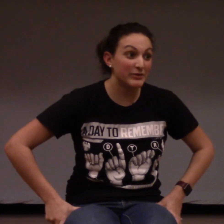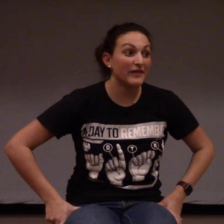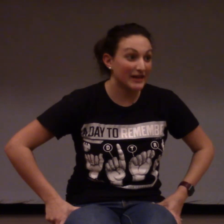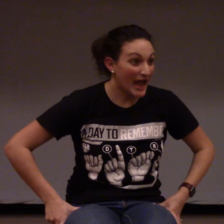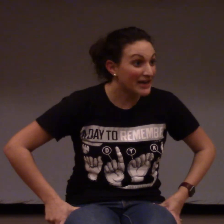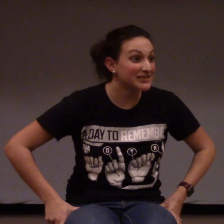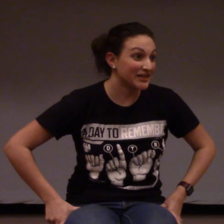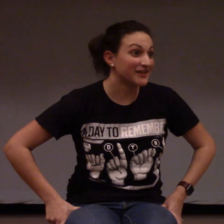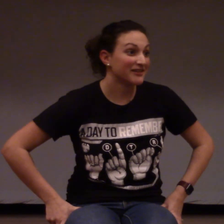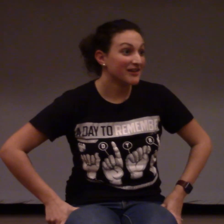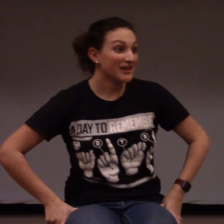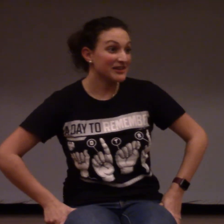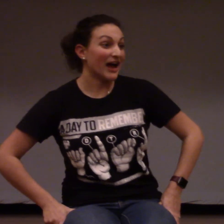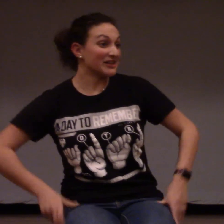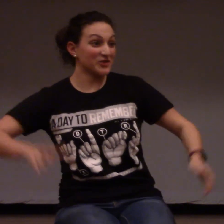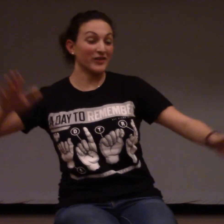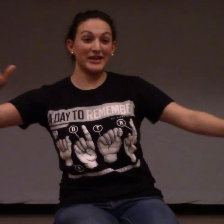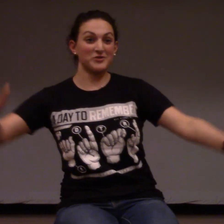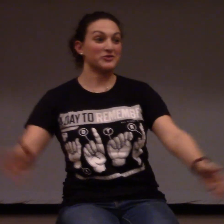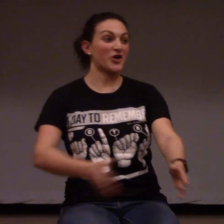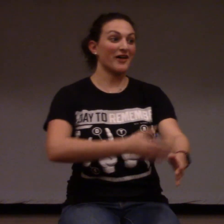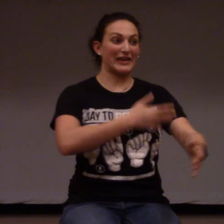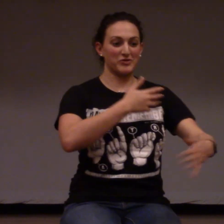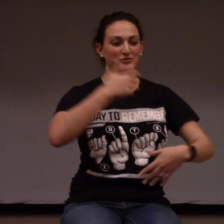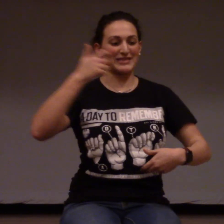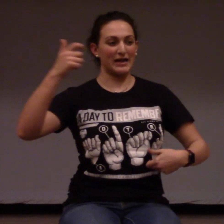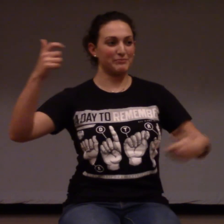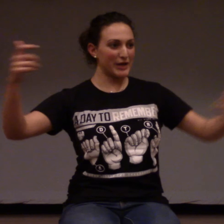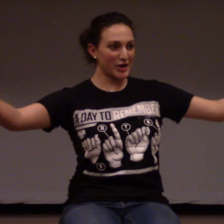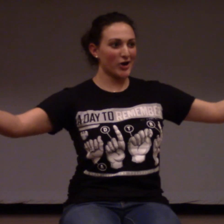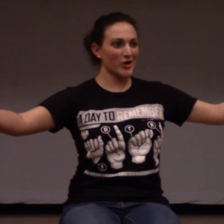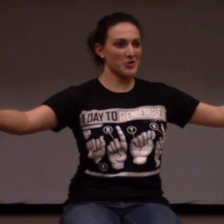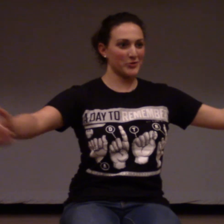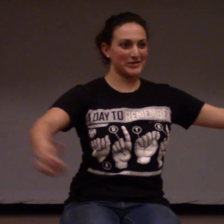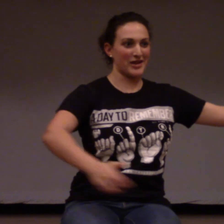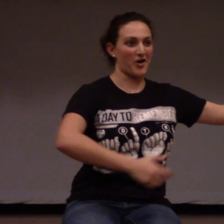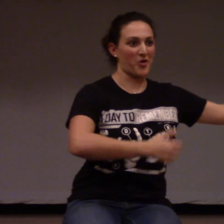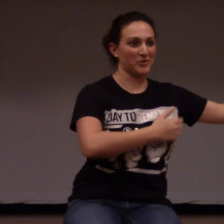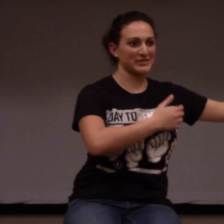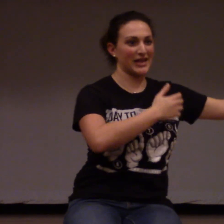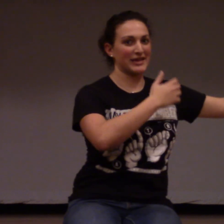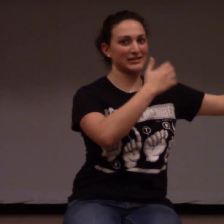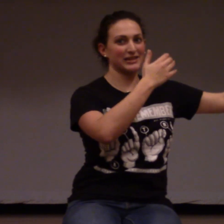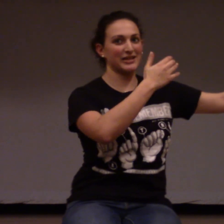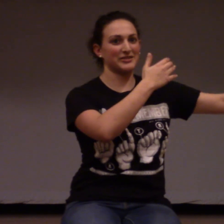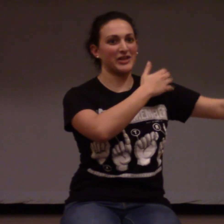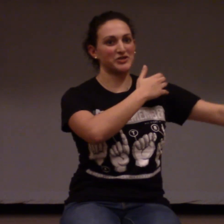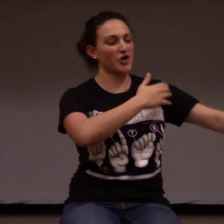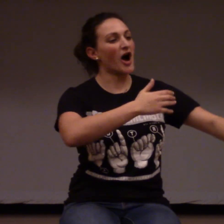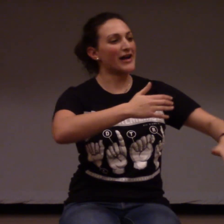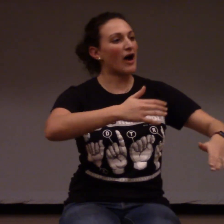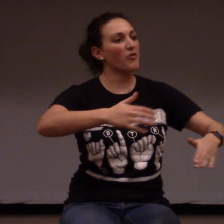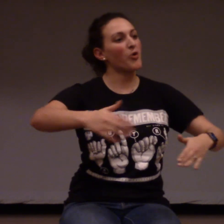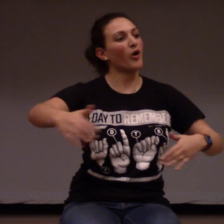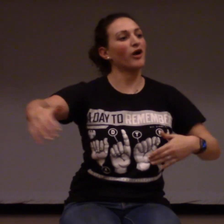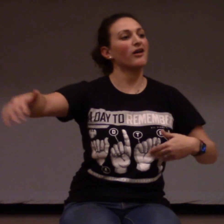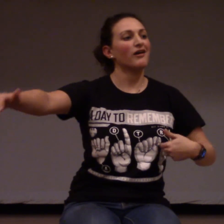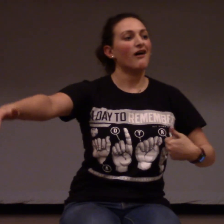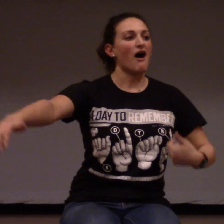like acting. Yeah, so like you would draw, like you would sign bigger, you would almost like draw it out more,